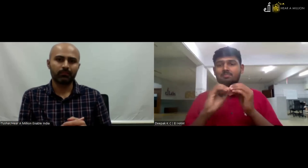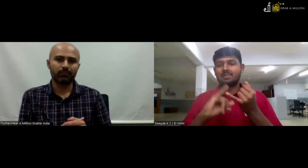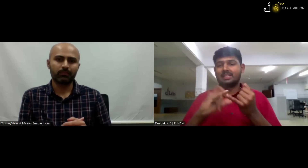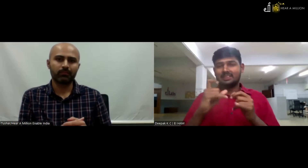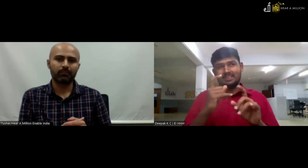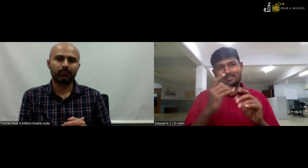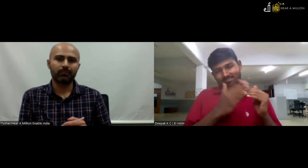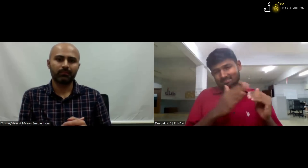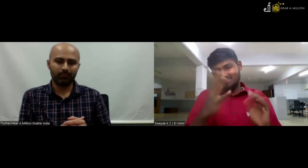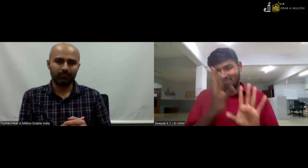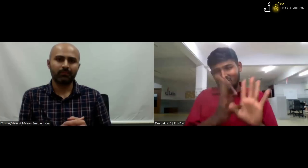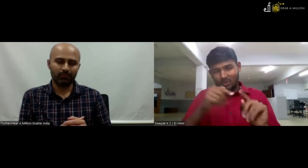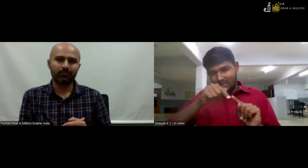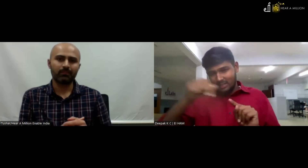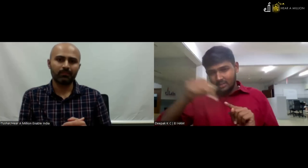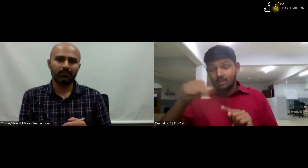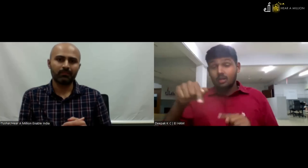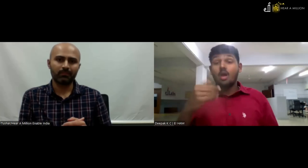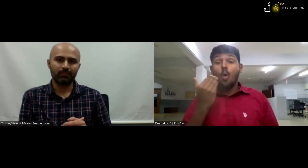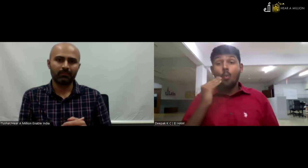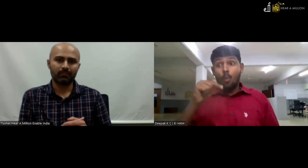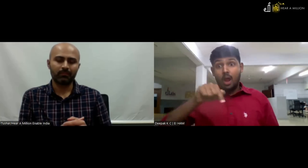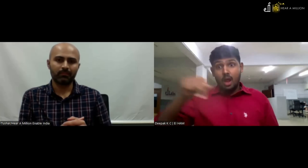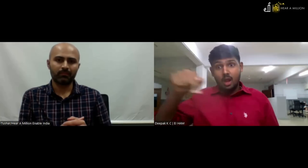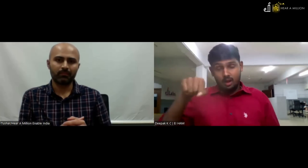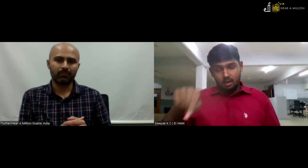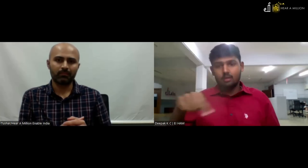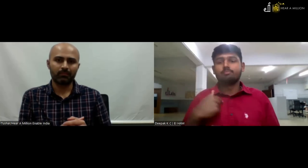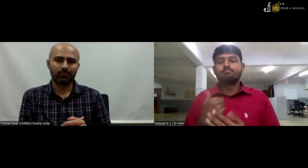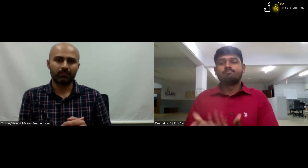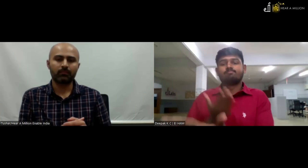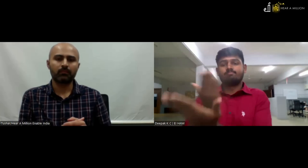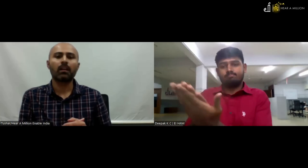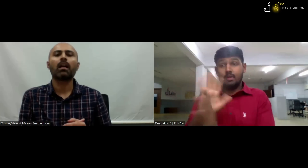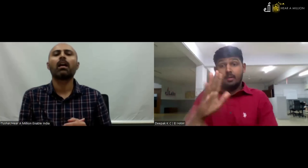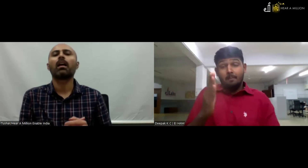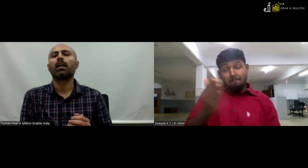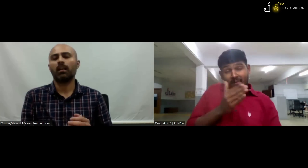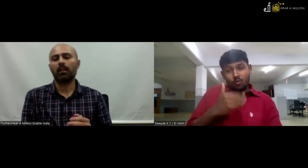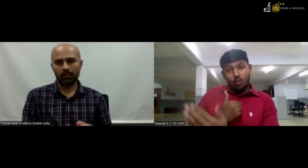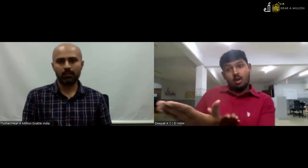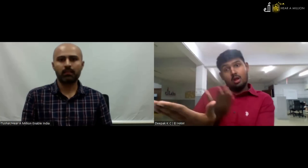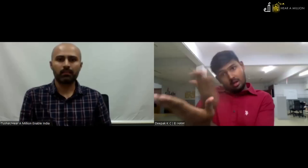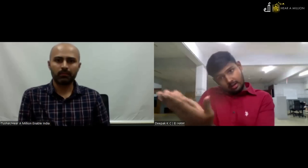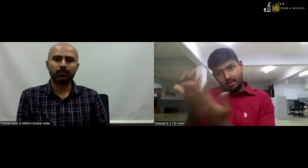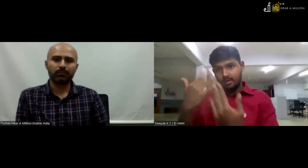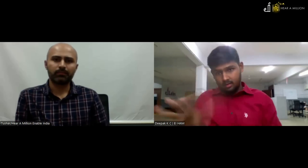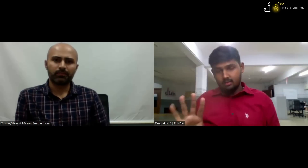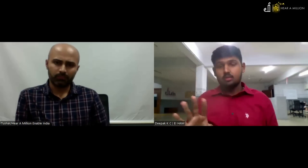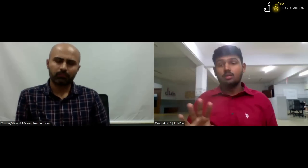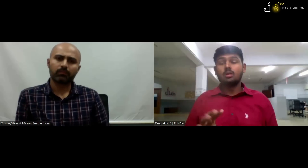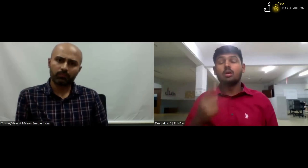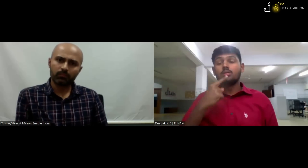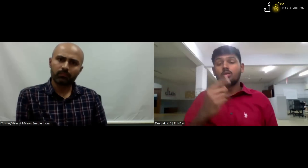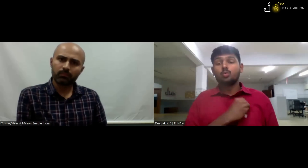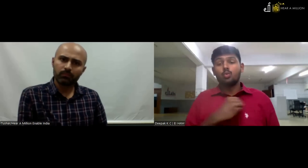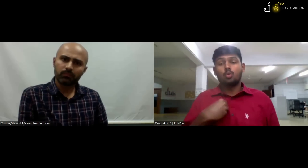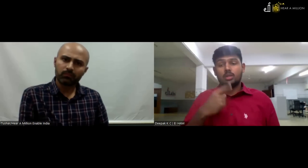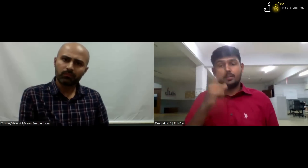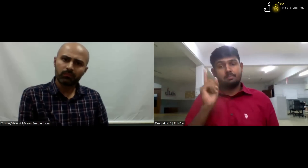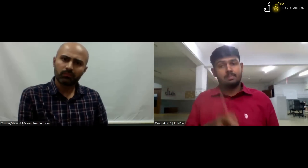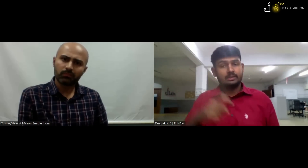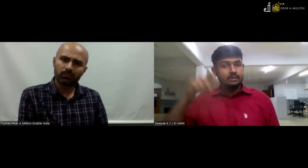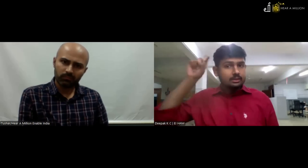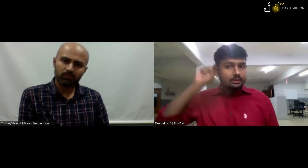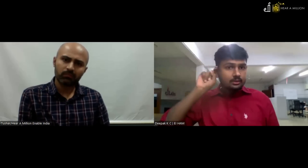and Hearing in Trivandrum, Kerala. And during my 3 years education there, that was the time, actually, I had already applied